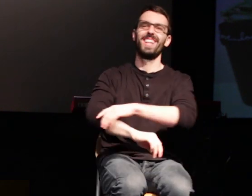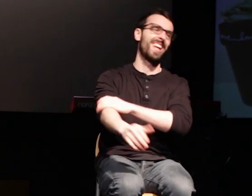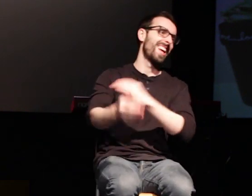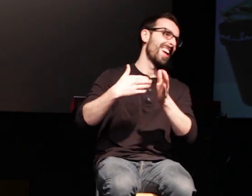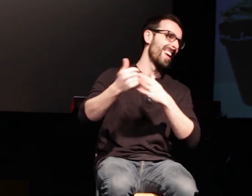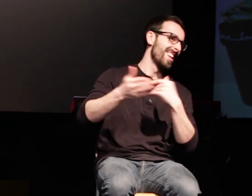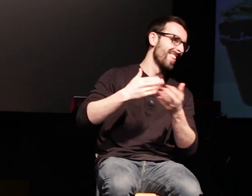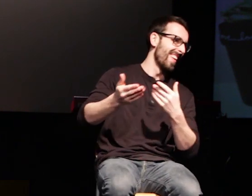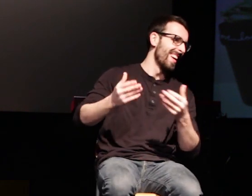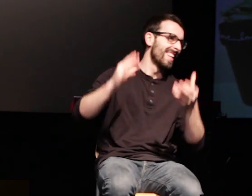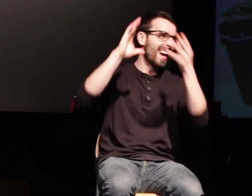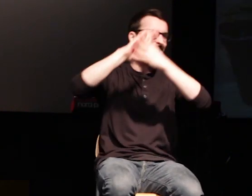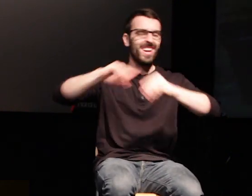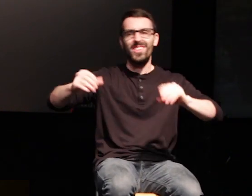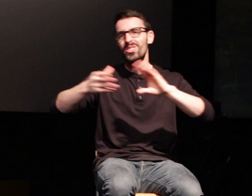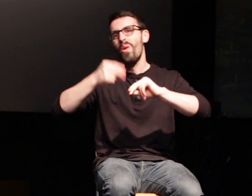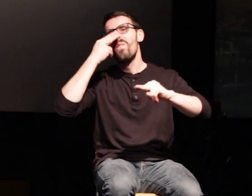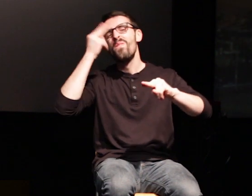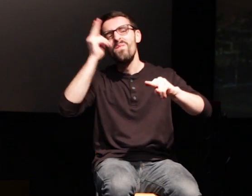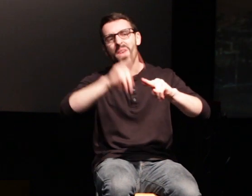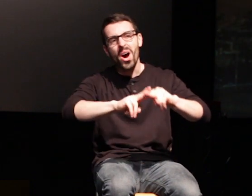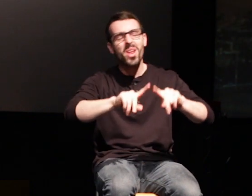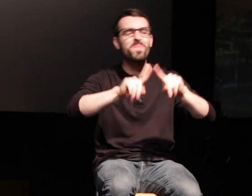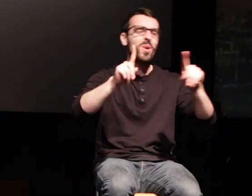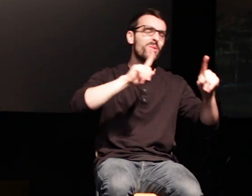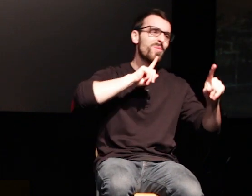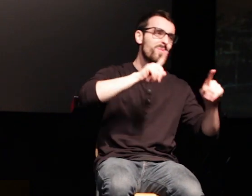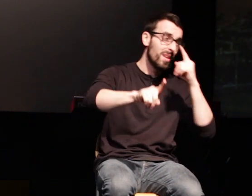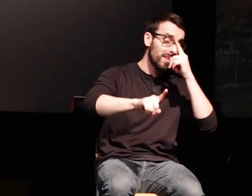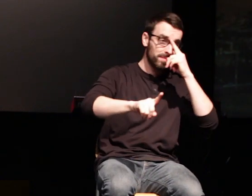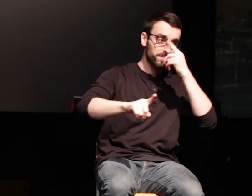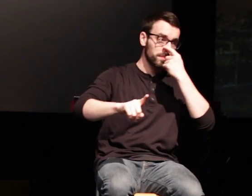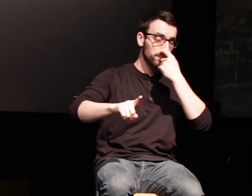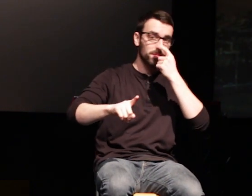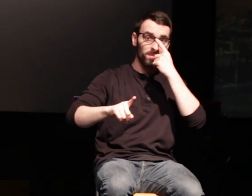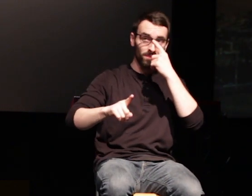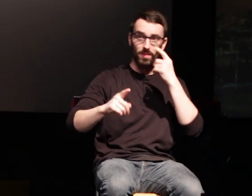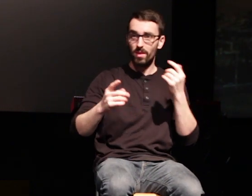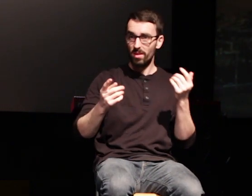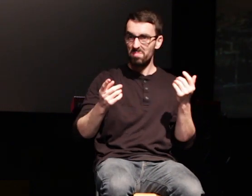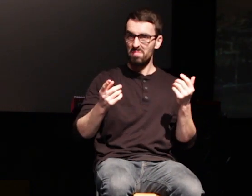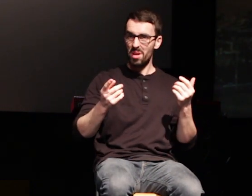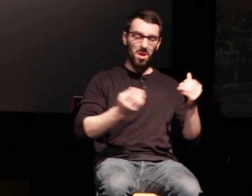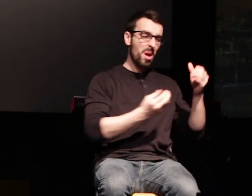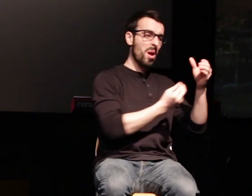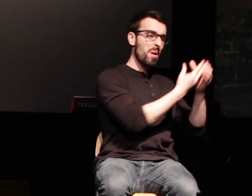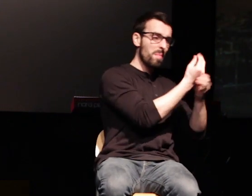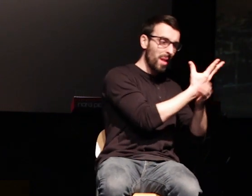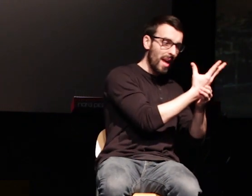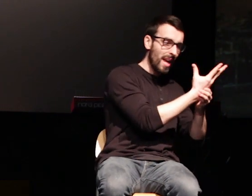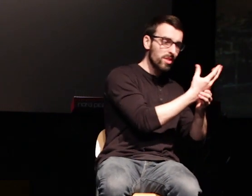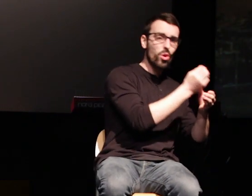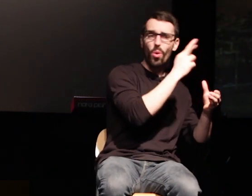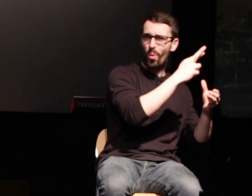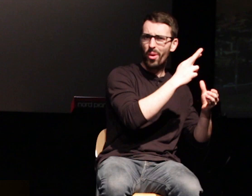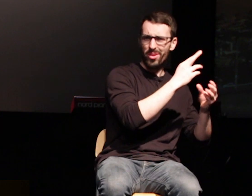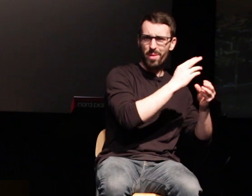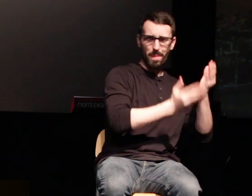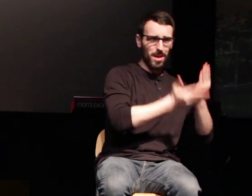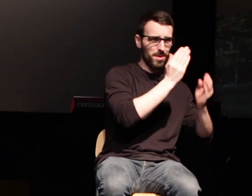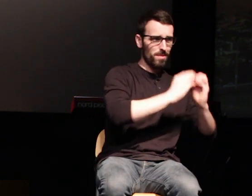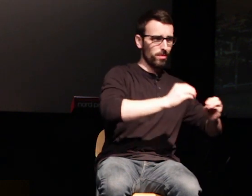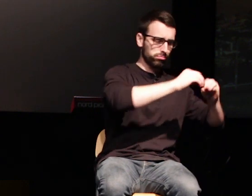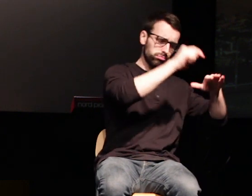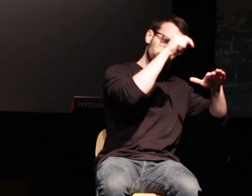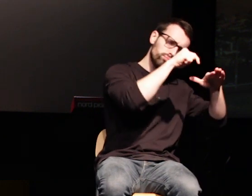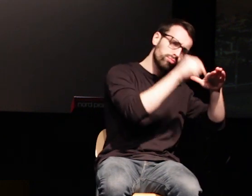just to get into it, just to have fun. But really, if you get into it and plants and maybe even deeper, if we start going a little bit deeper, do you